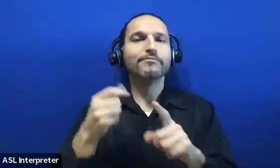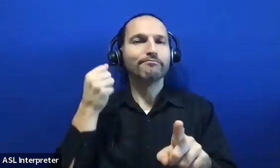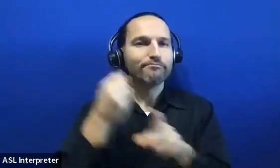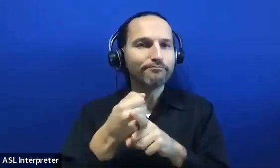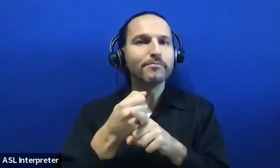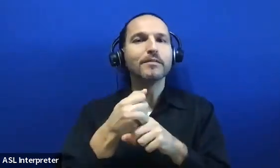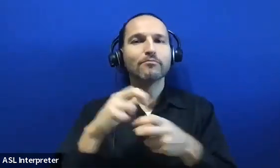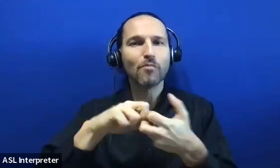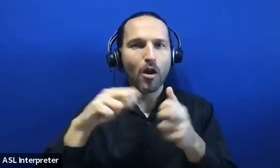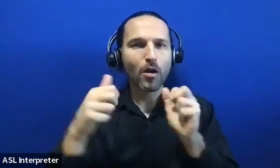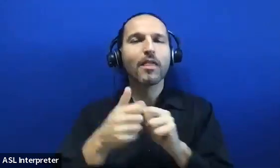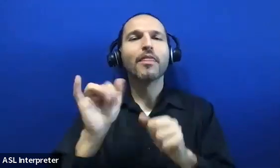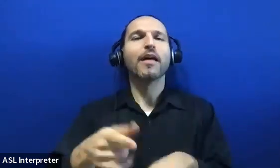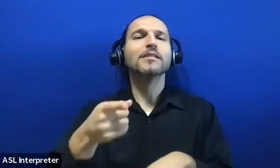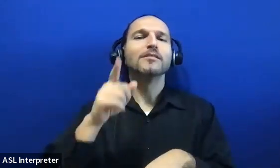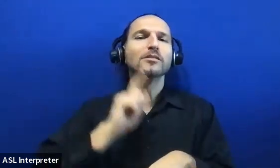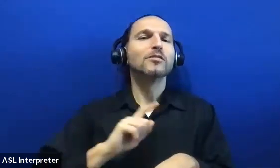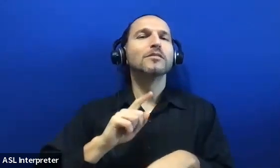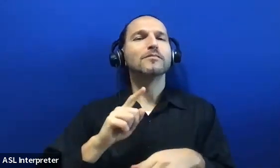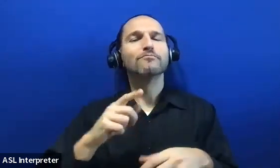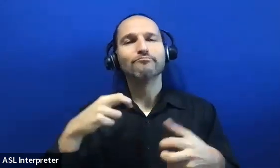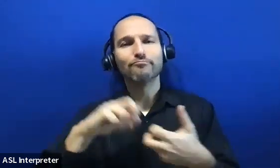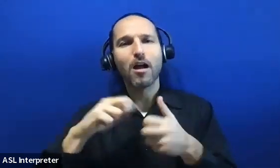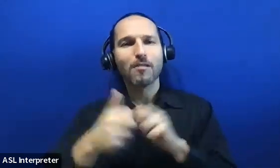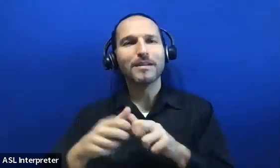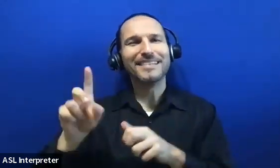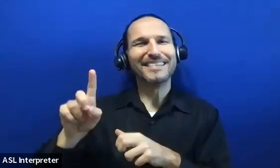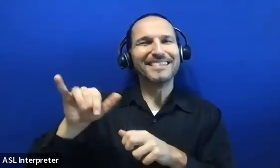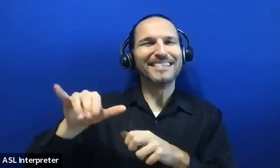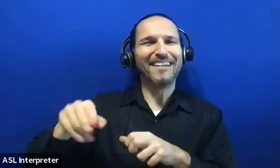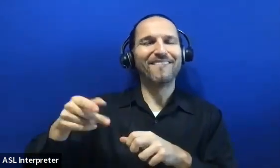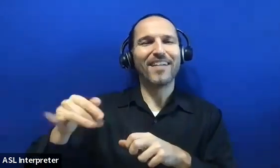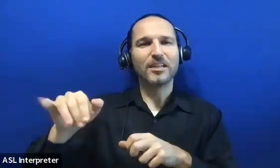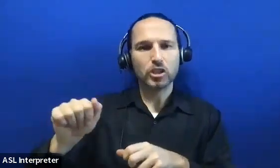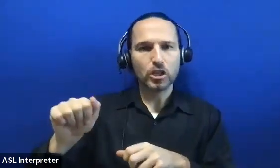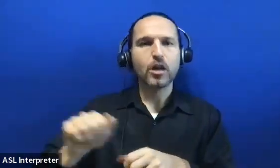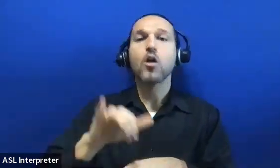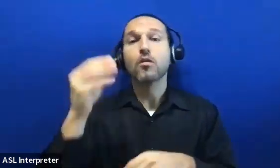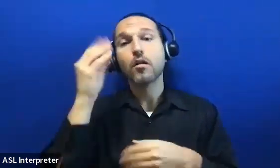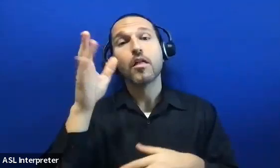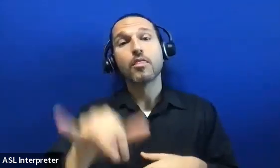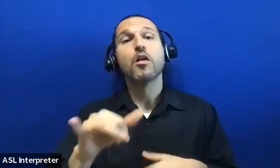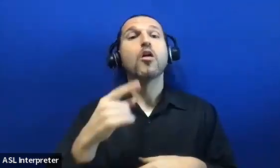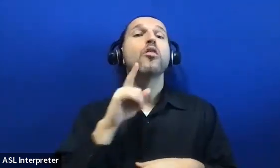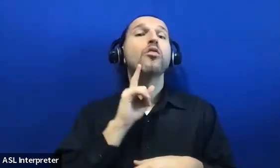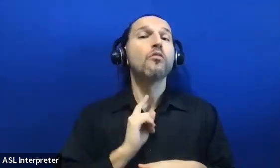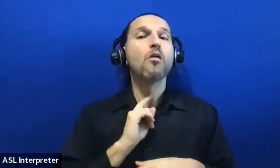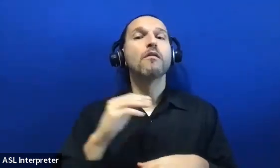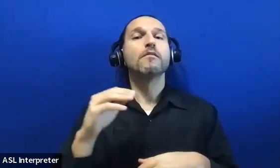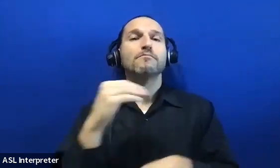dysphagia, which is a swallowing disorder. Our throat muscle squeezing also creates important valves along the